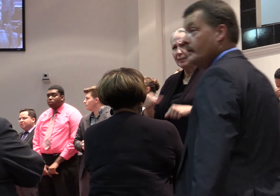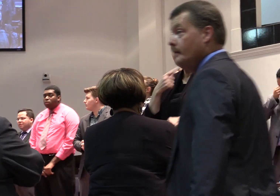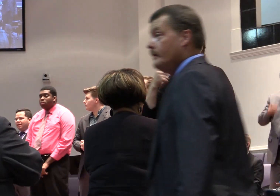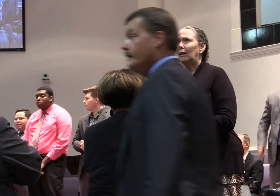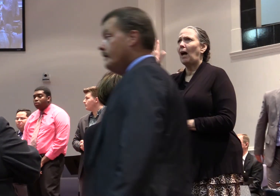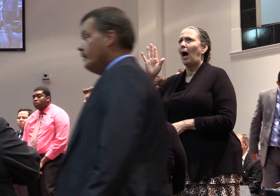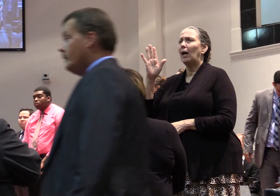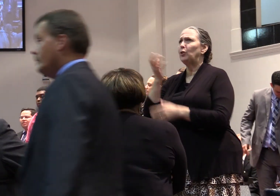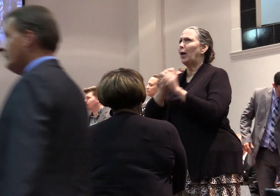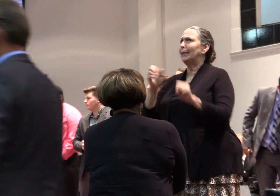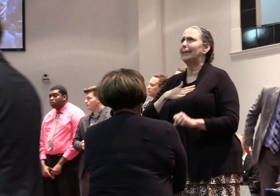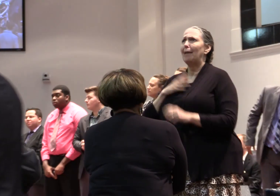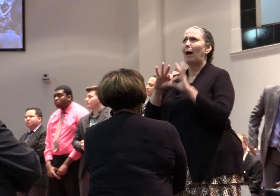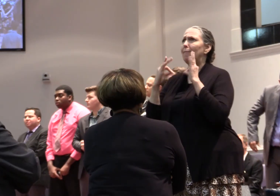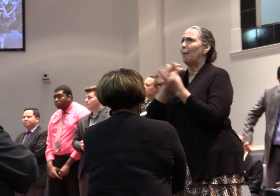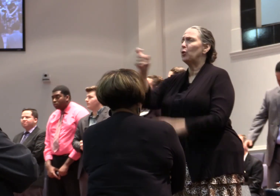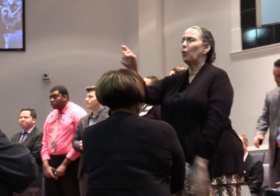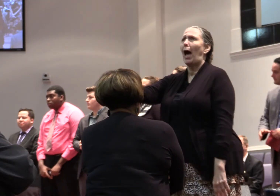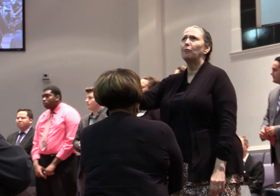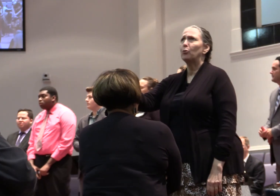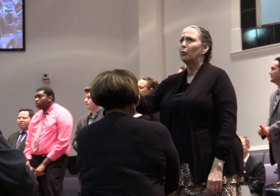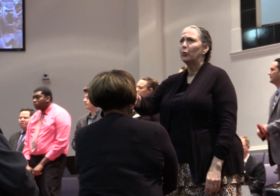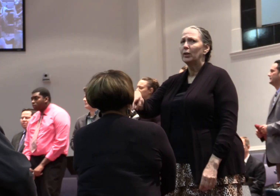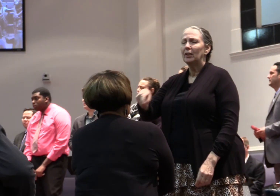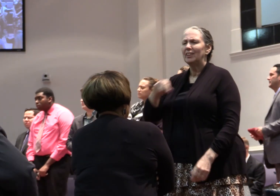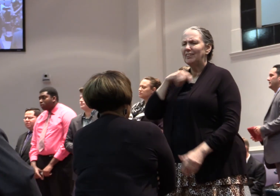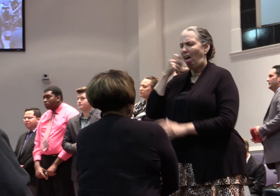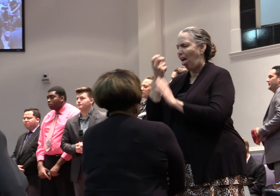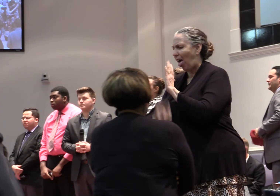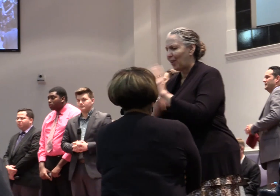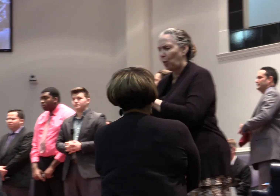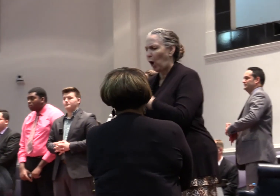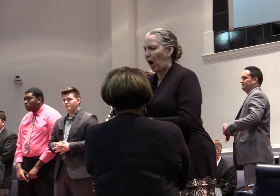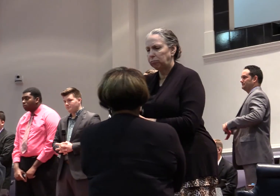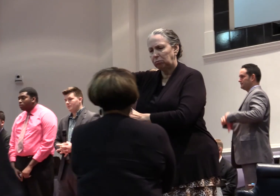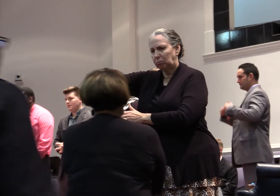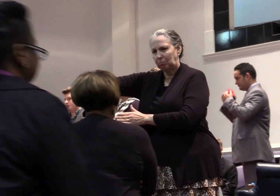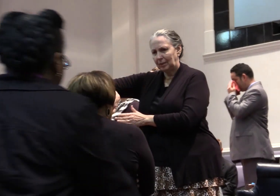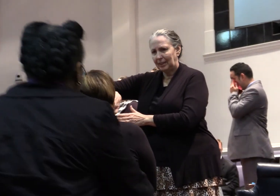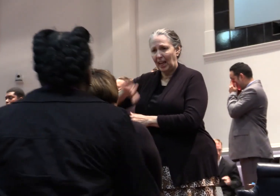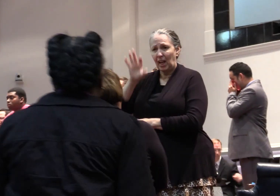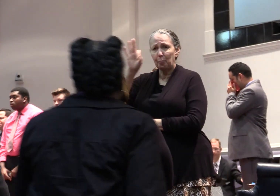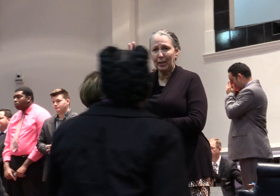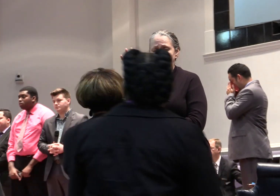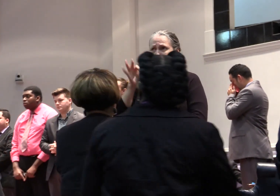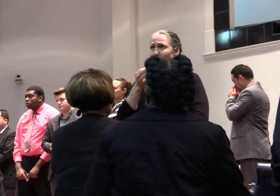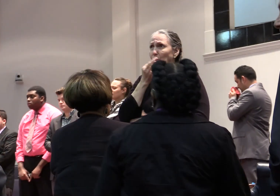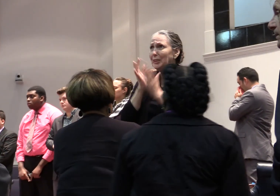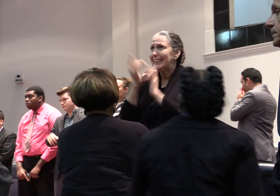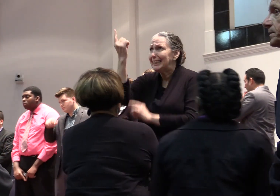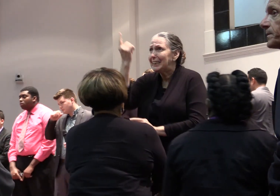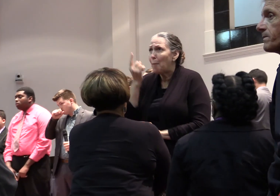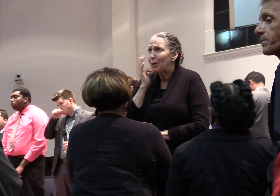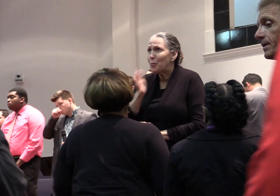God, you got to save my family. Let's not get entrenched in this world that when a preacher preaches on the coming of the Lord that